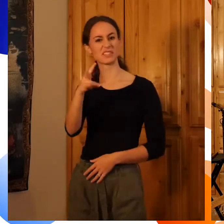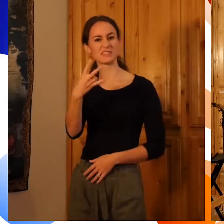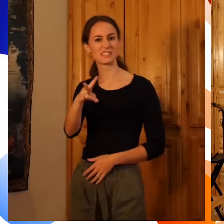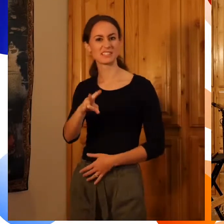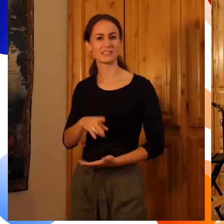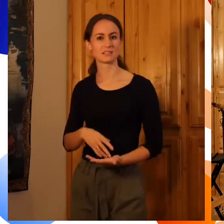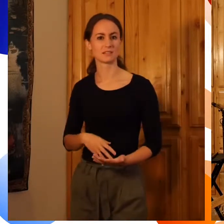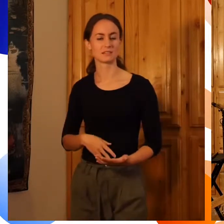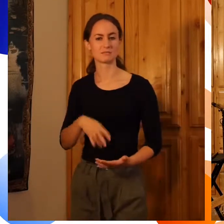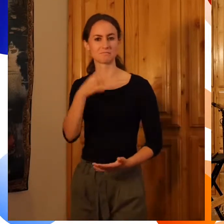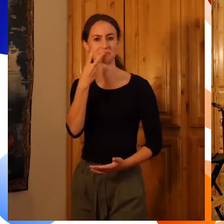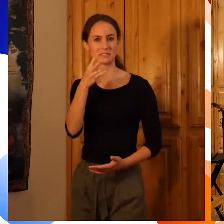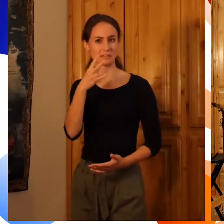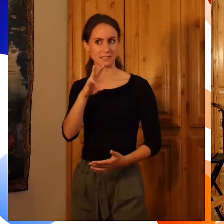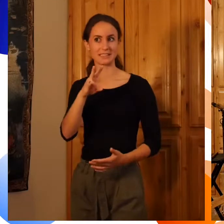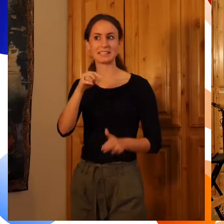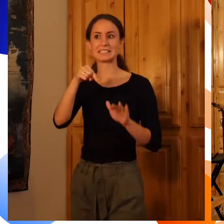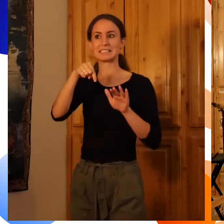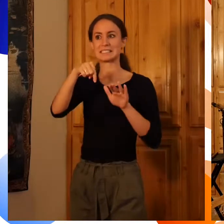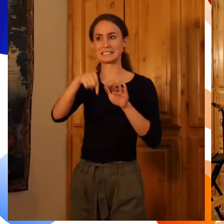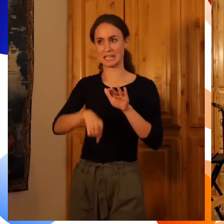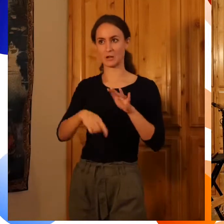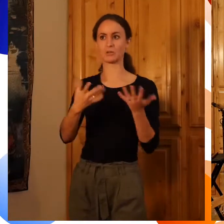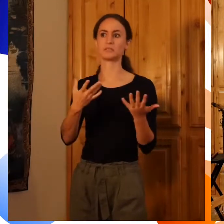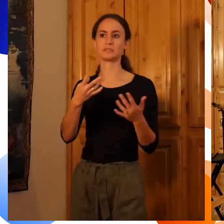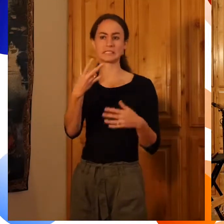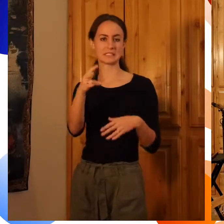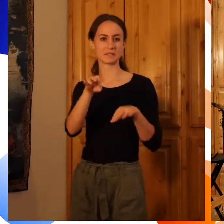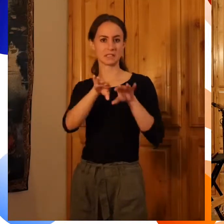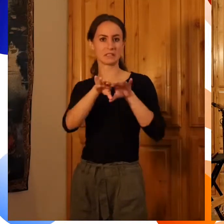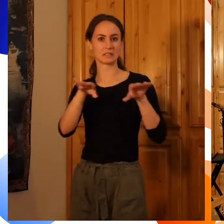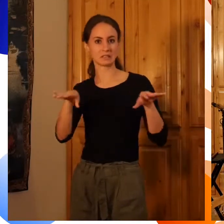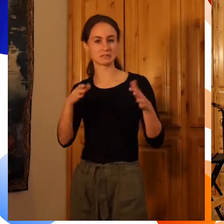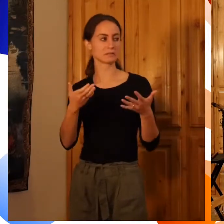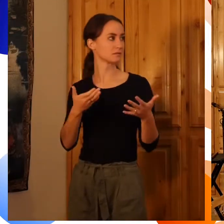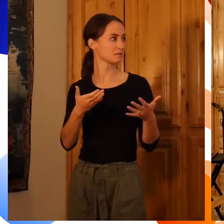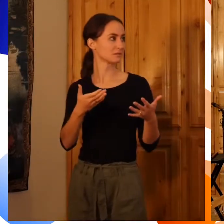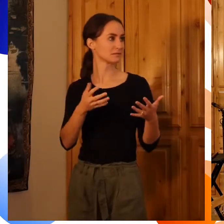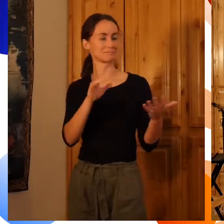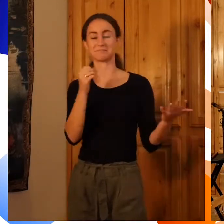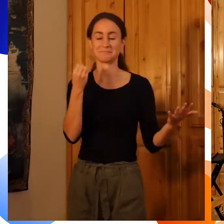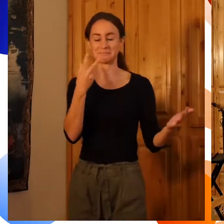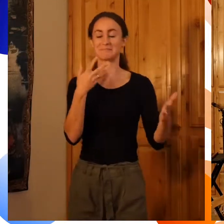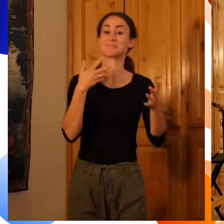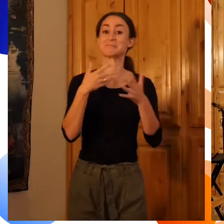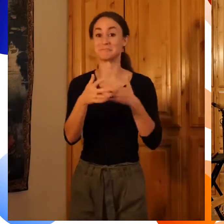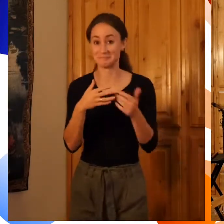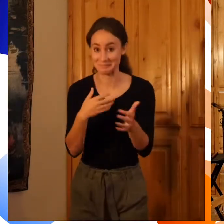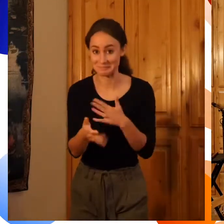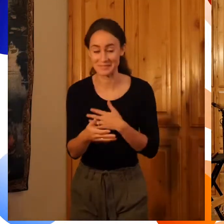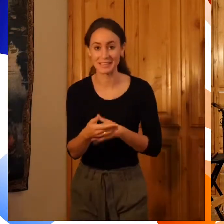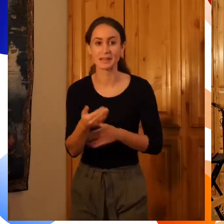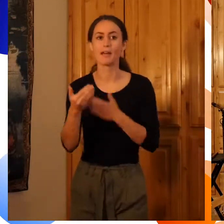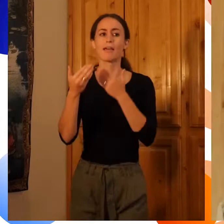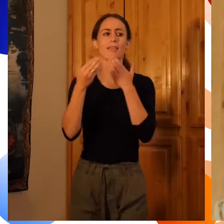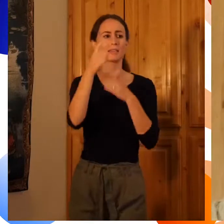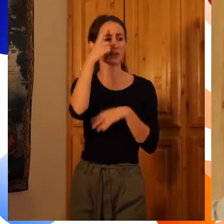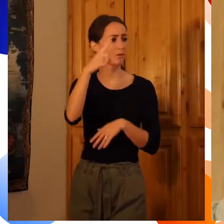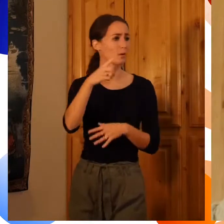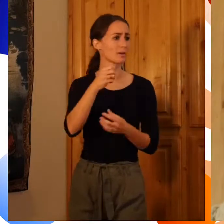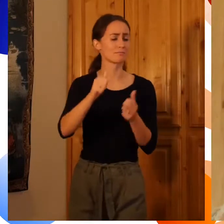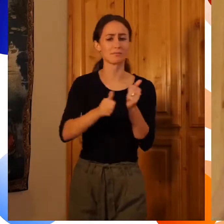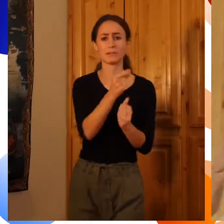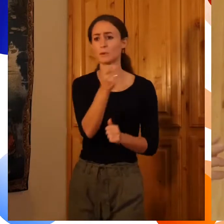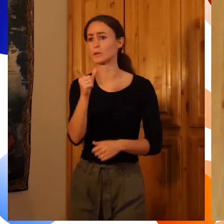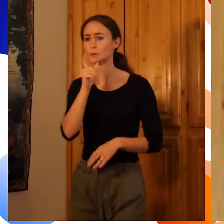17. We'd like to thank Rachel. Okay. And for organizing this festival. We're so honored to be part of it.